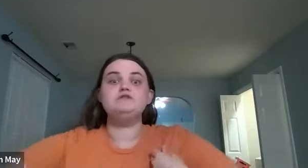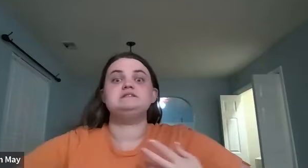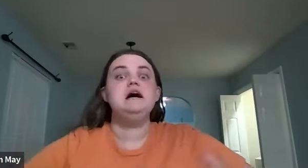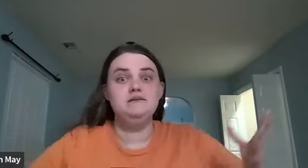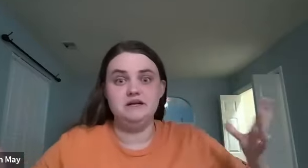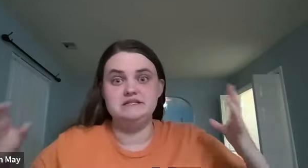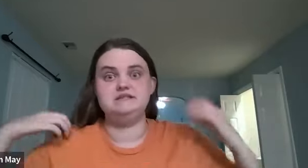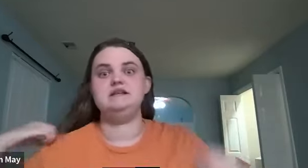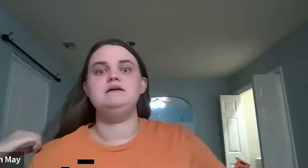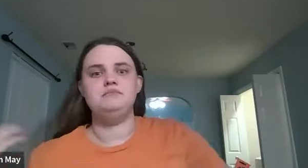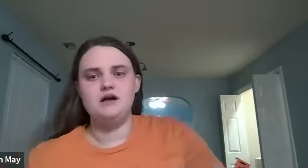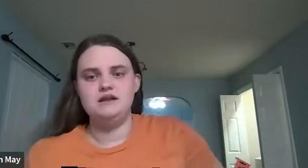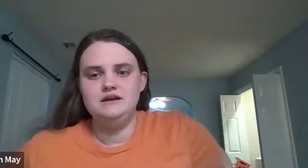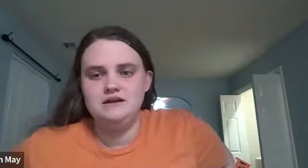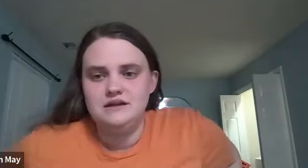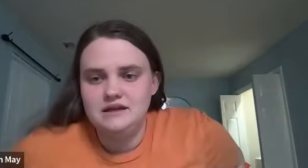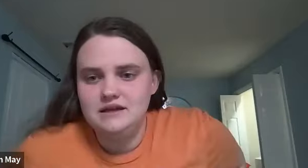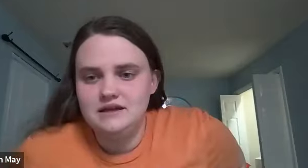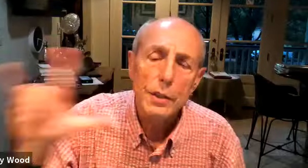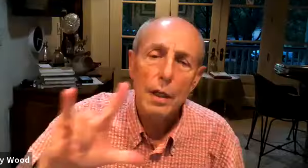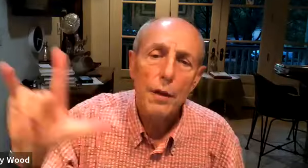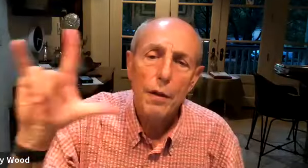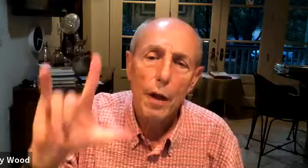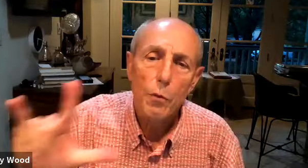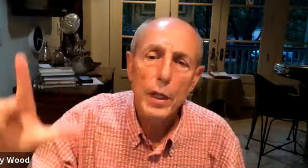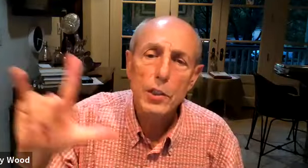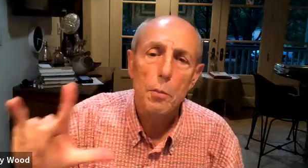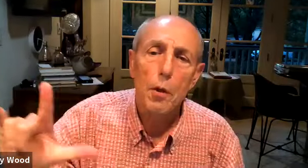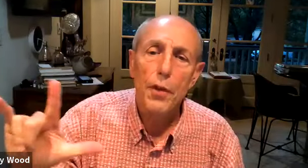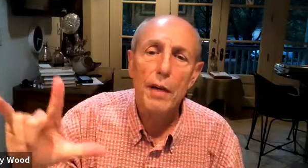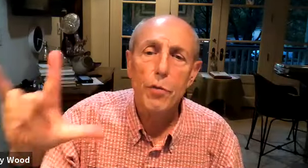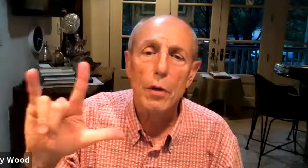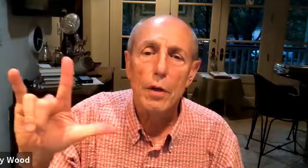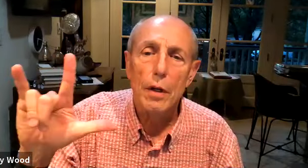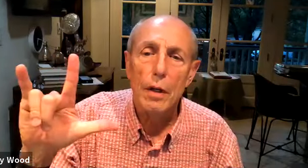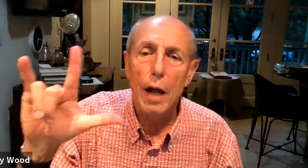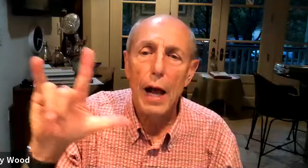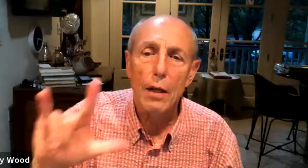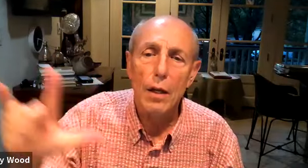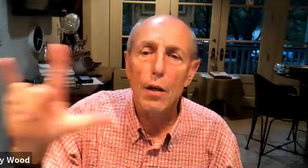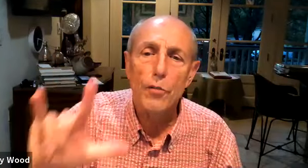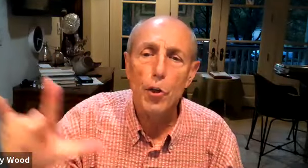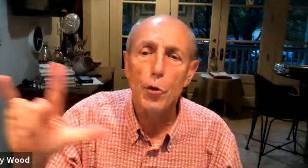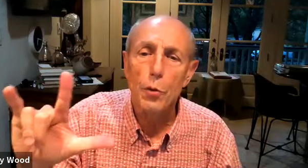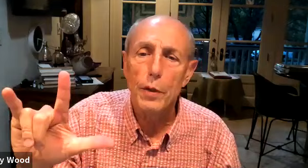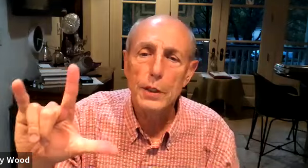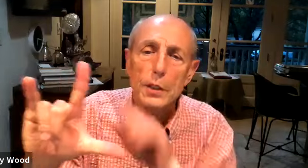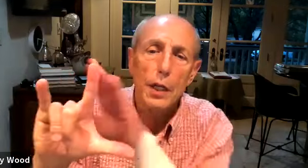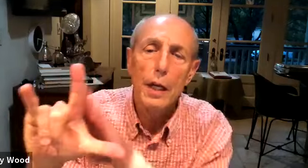there's a ton of places I didn't, but. Is a reasonable thing for I love you. This is an